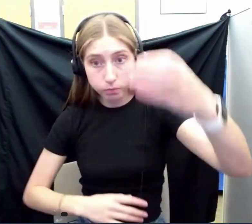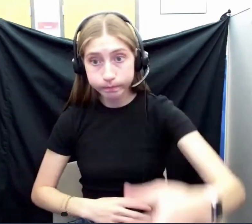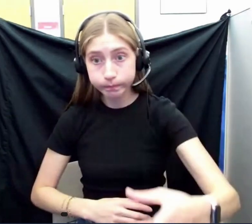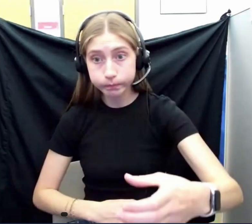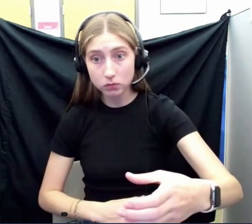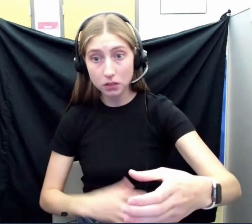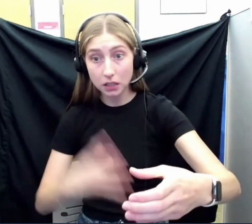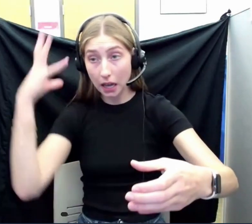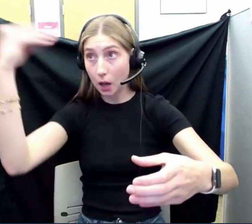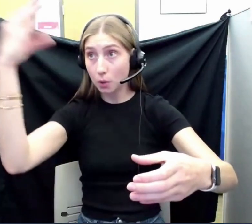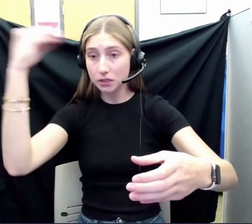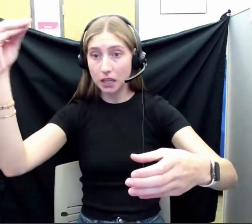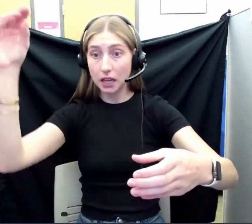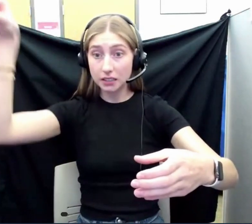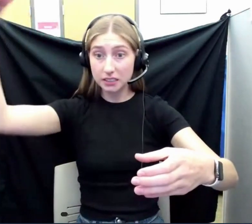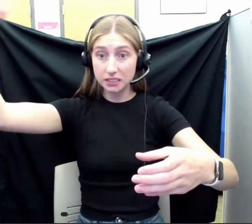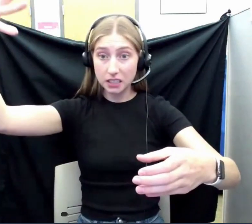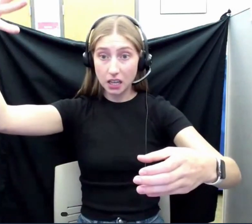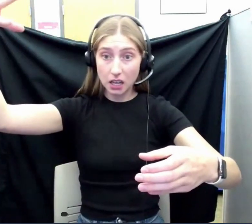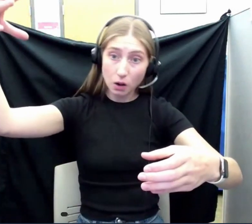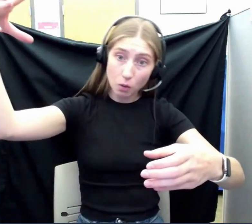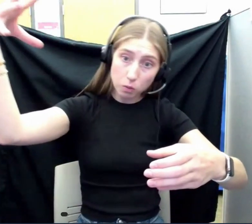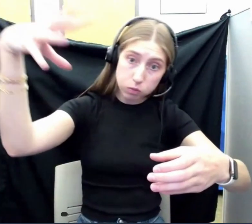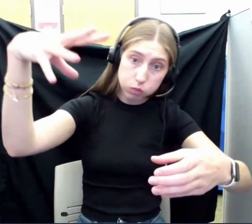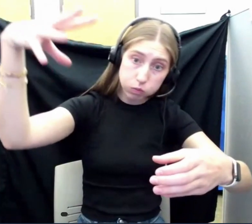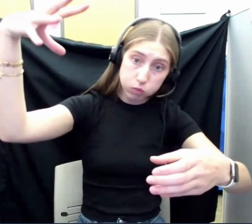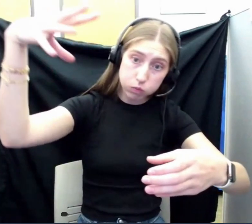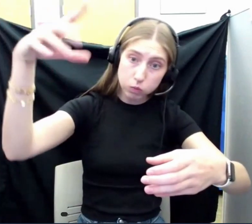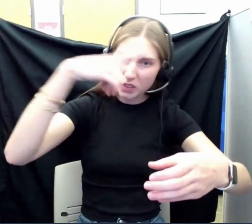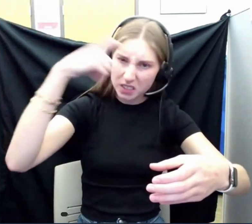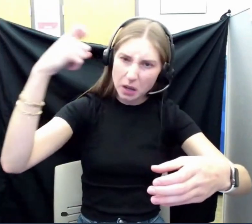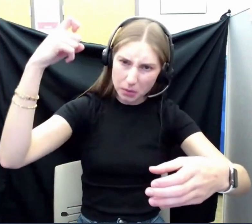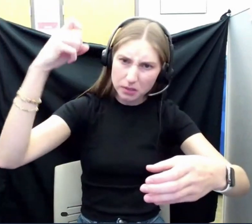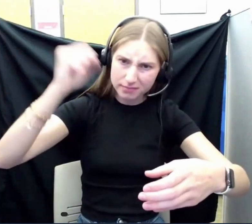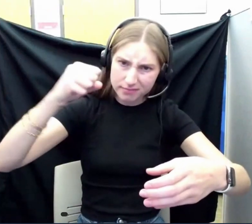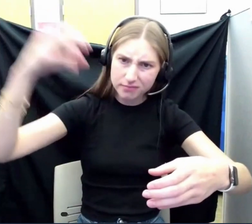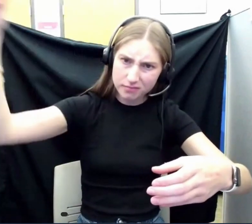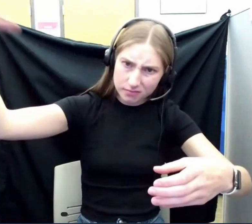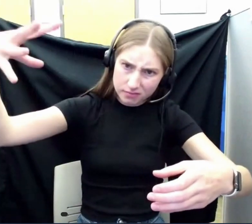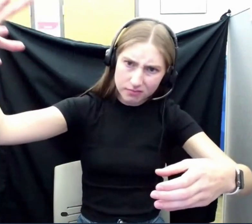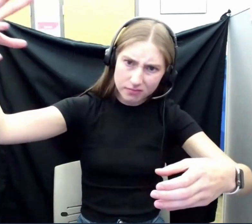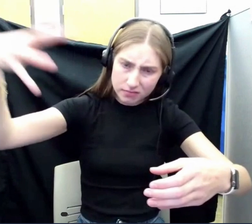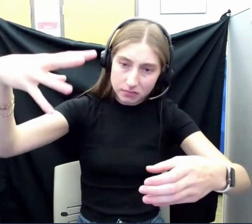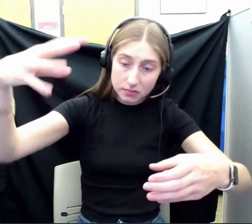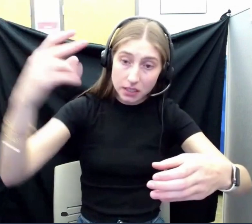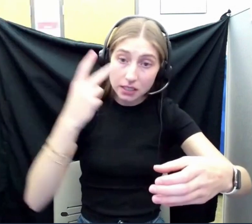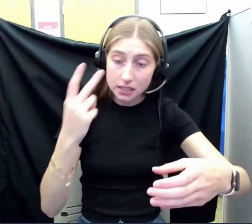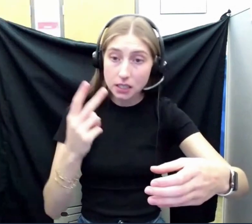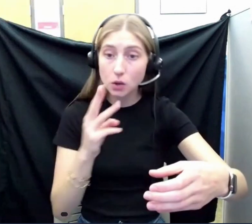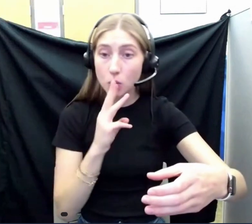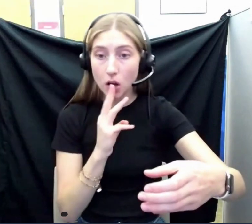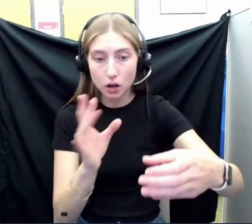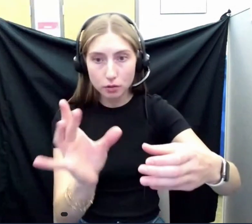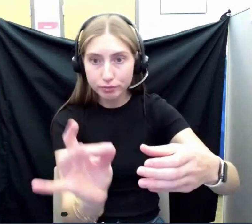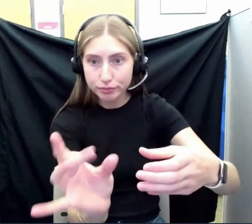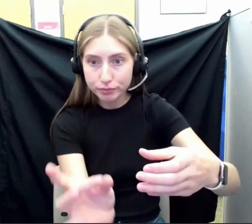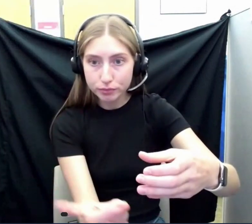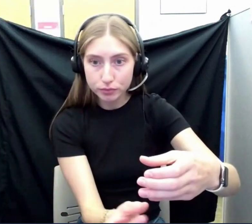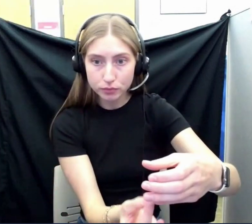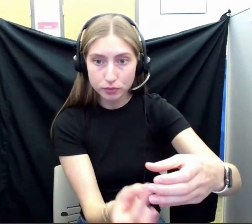a table or whatever, especially in summertime, and you come back, and then there is moisture all around the outside of it. I did